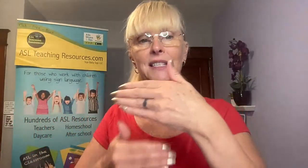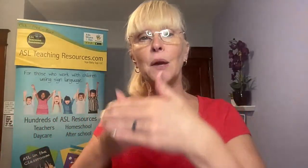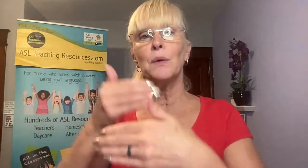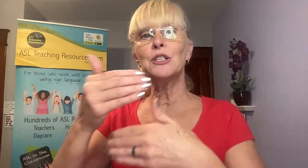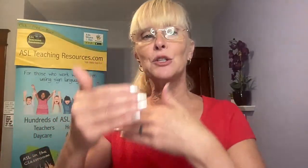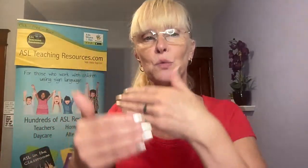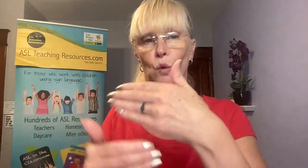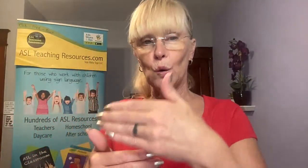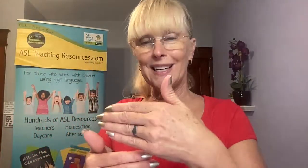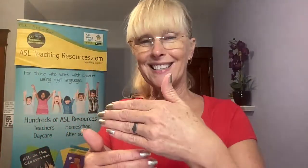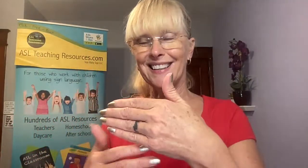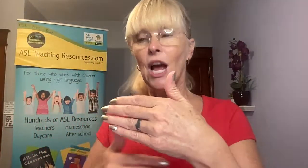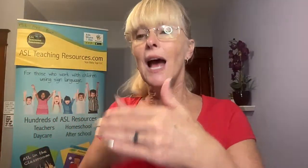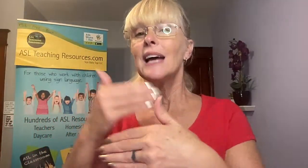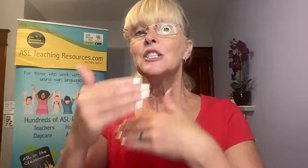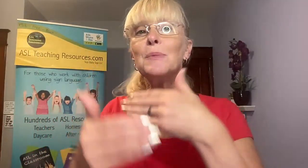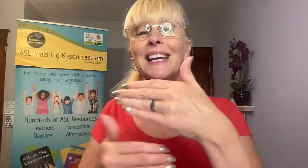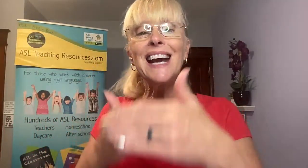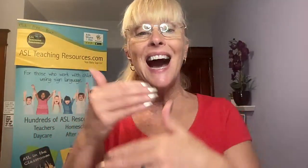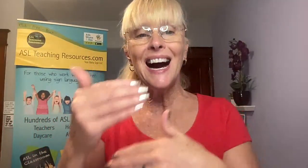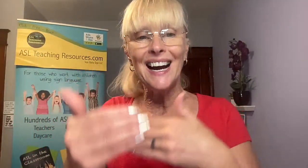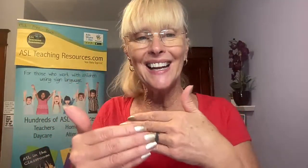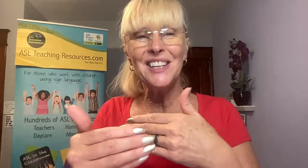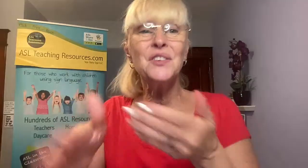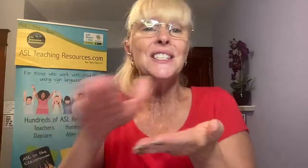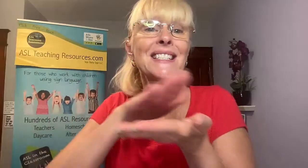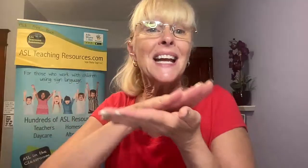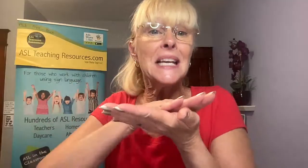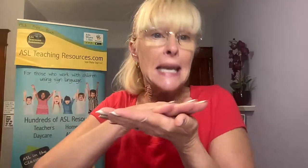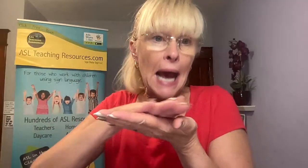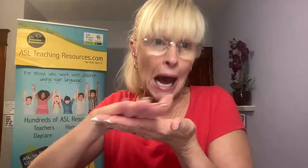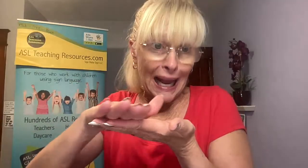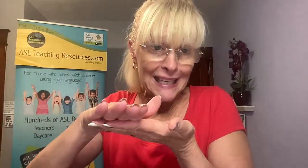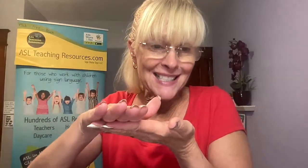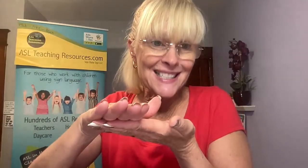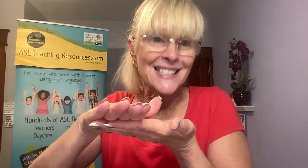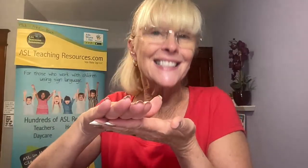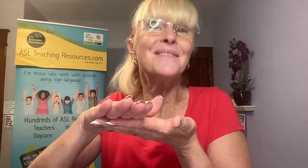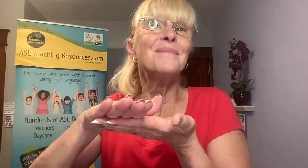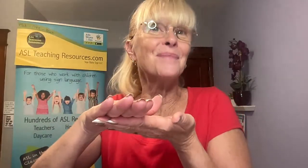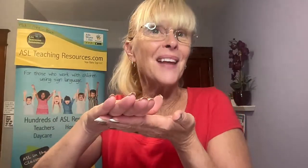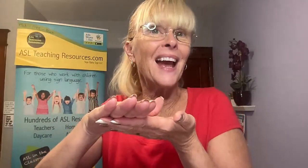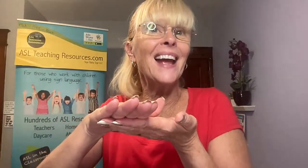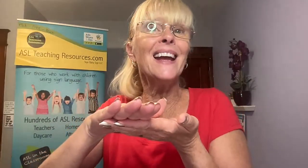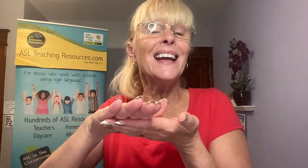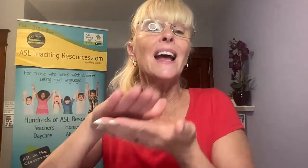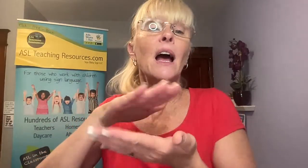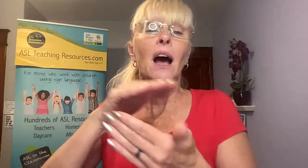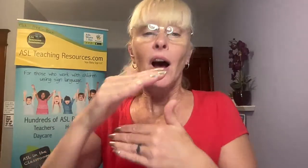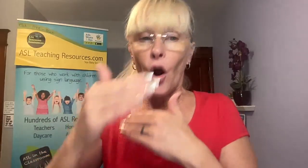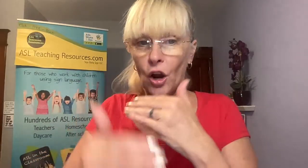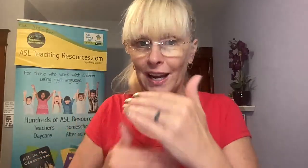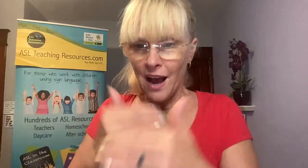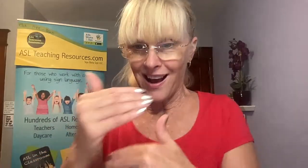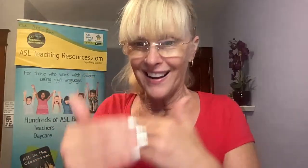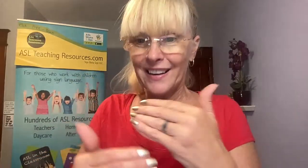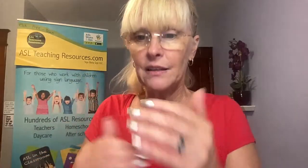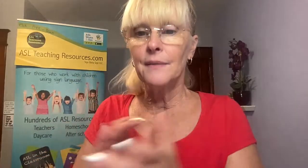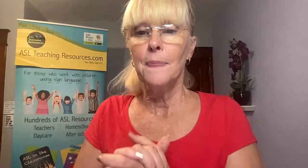and we just roll it. To be kind. You could say nice, okay, or kind.